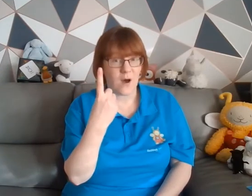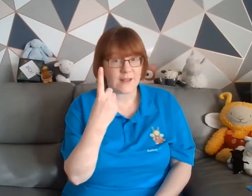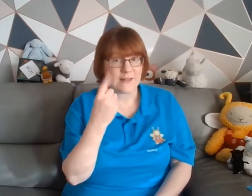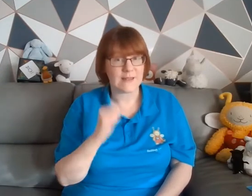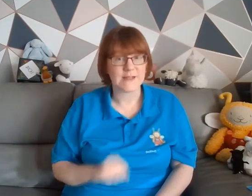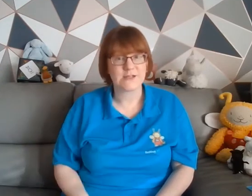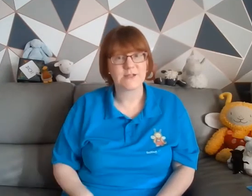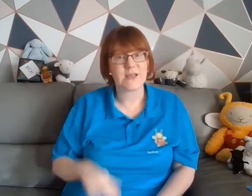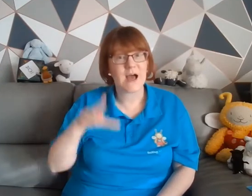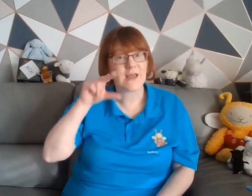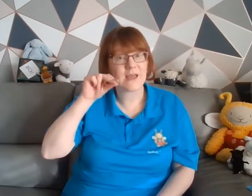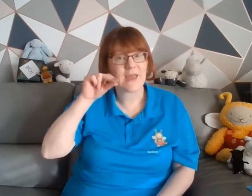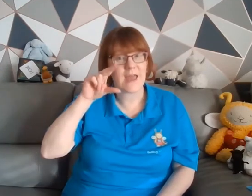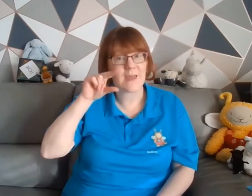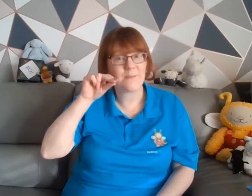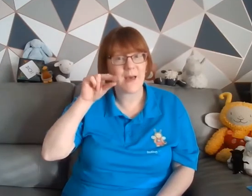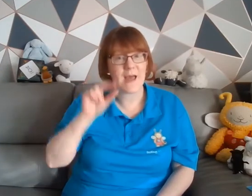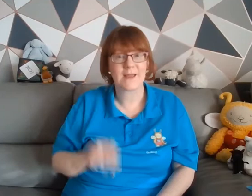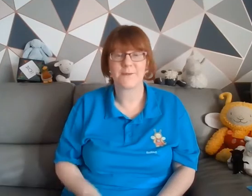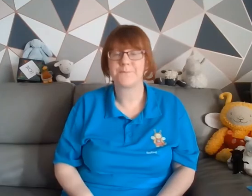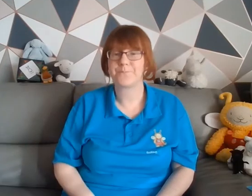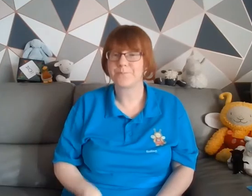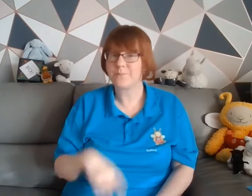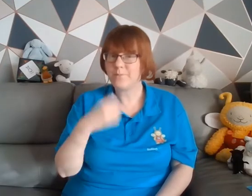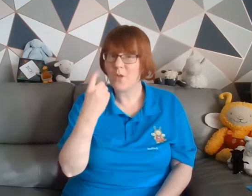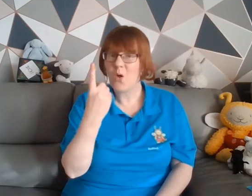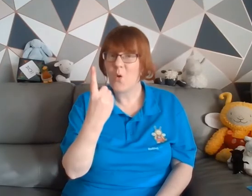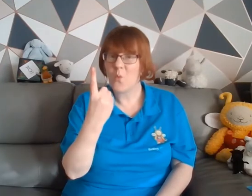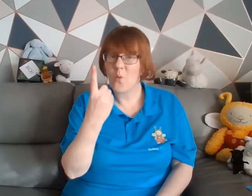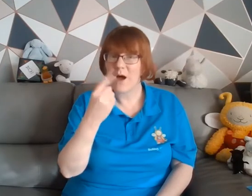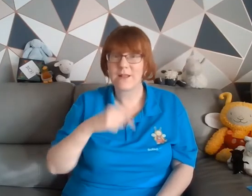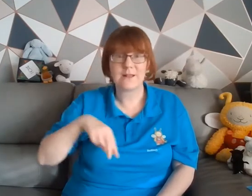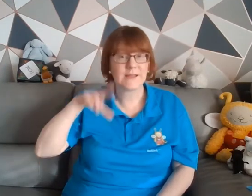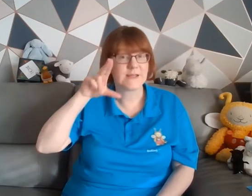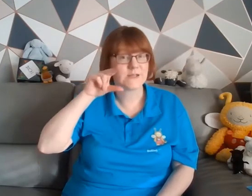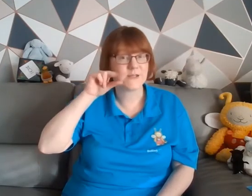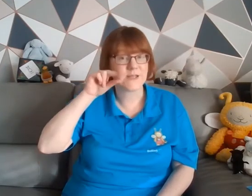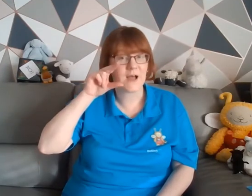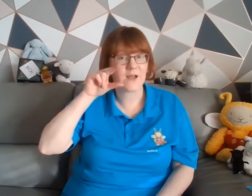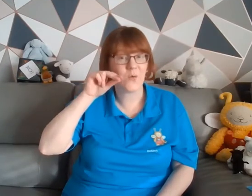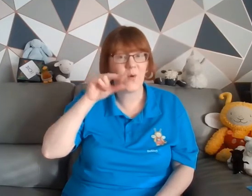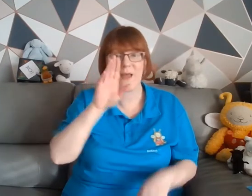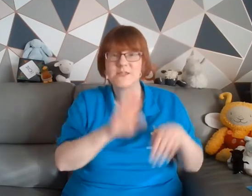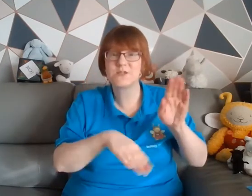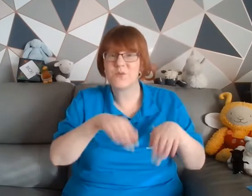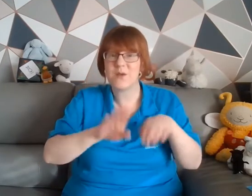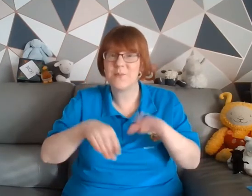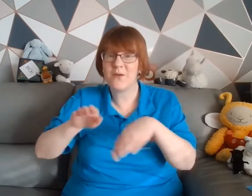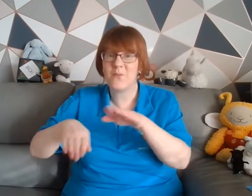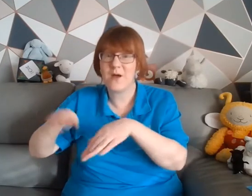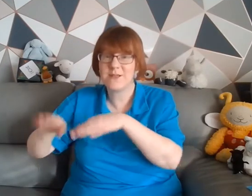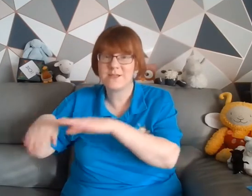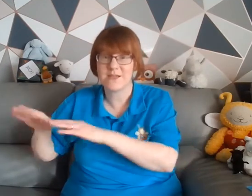one little duck came back. One little duck went swimming one